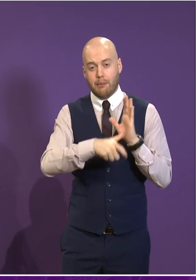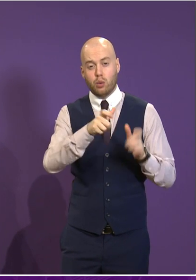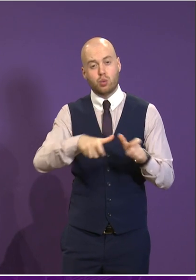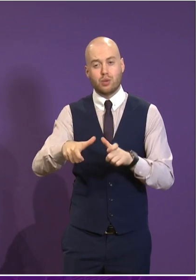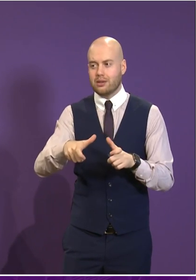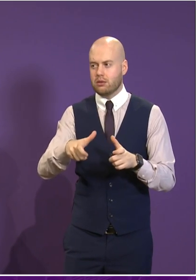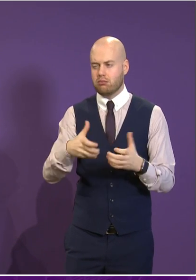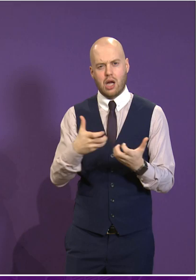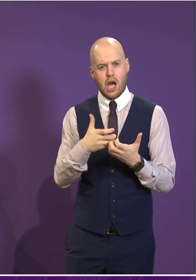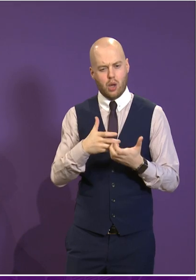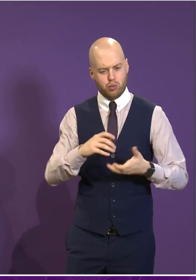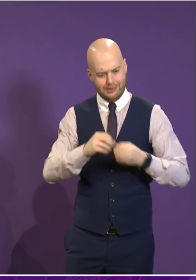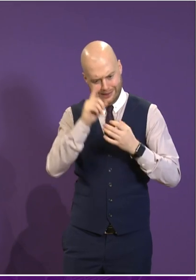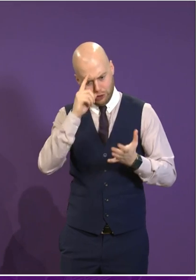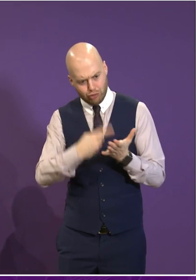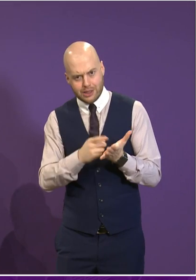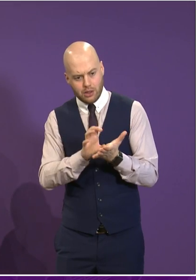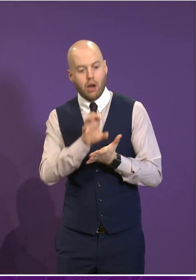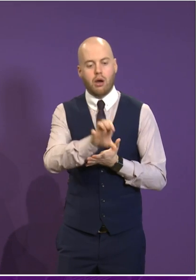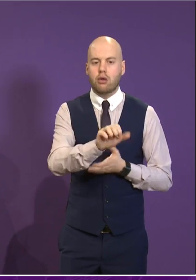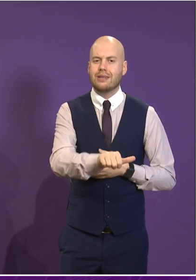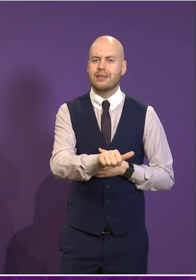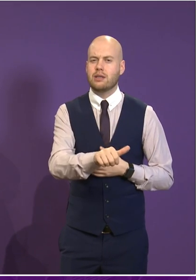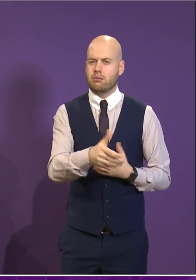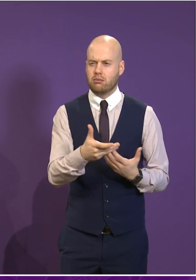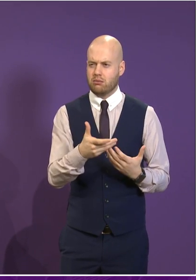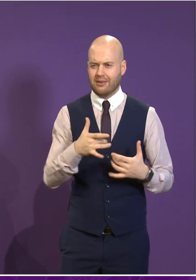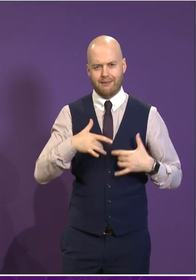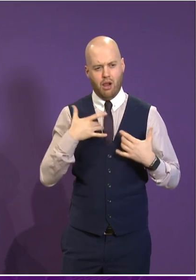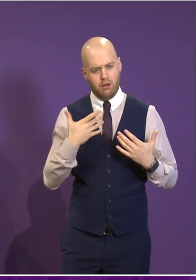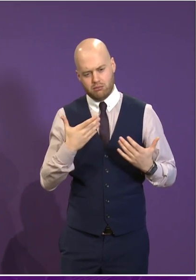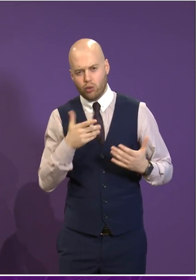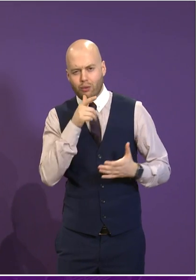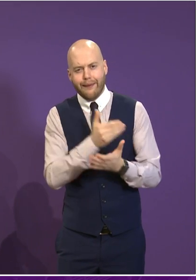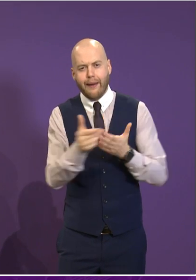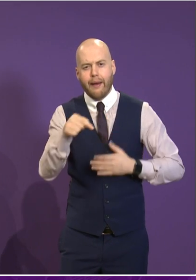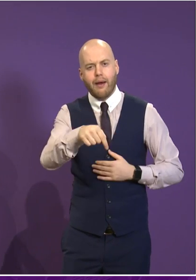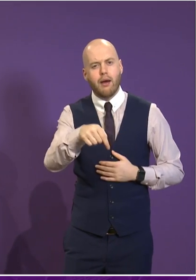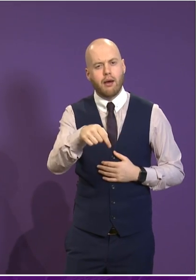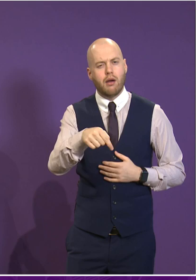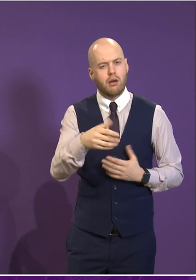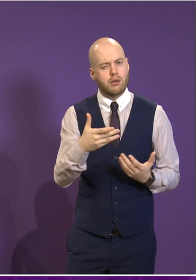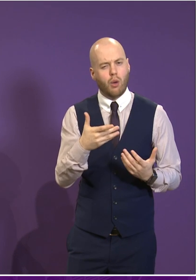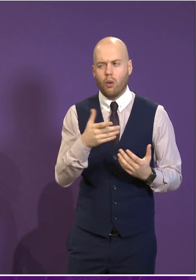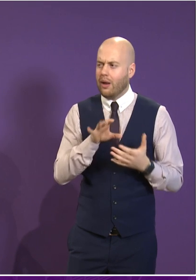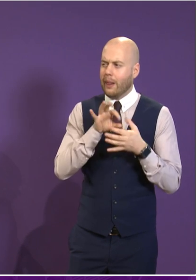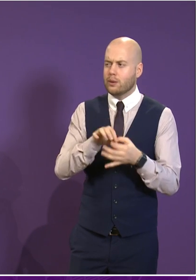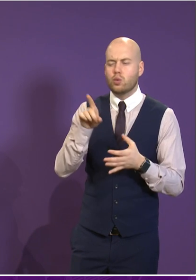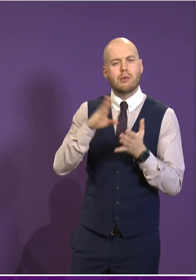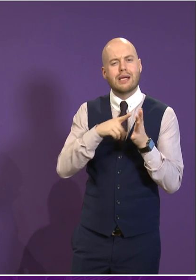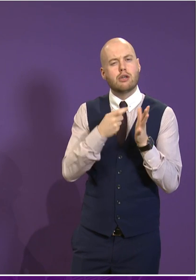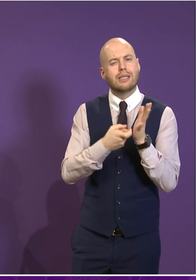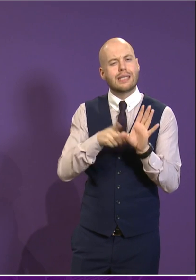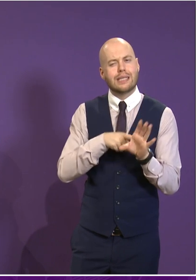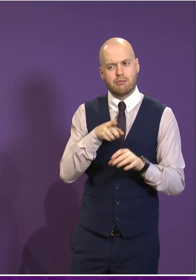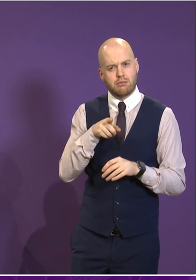decisions are made and how the funding's allocated, and really whether it's ring-fenced or not. And on the sort of a back of Mary's question, could